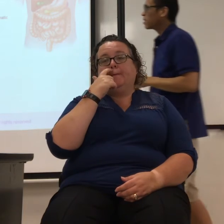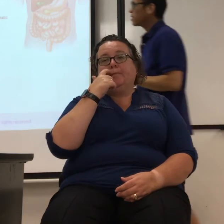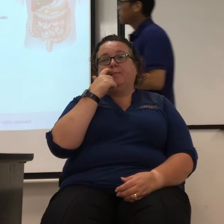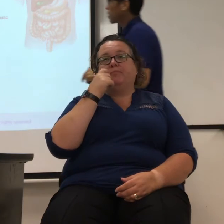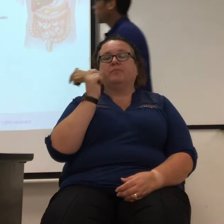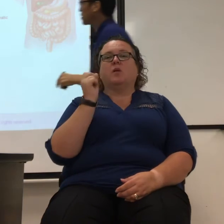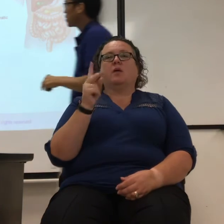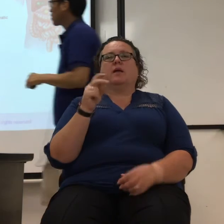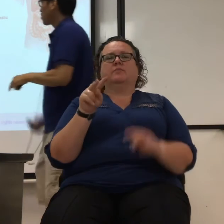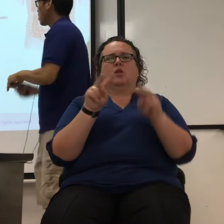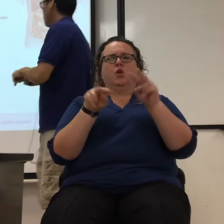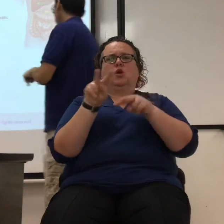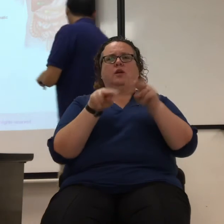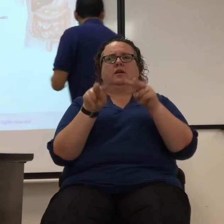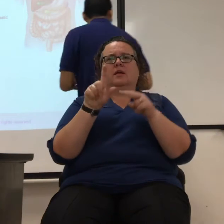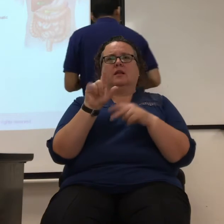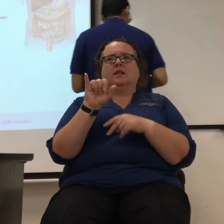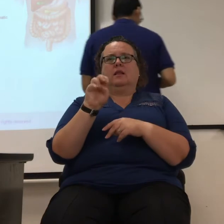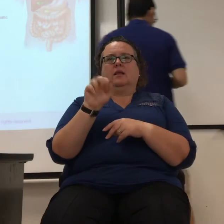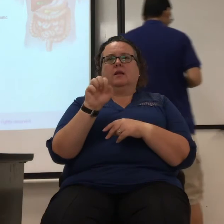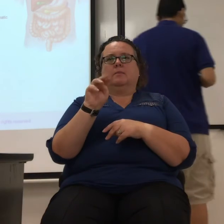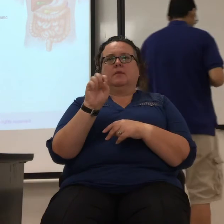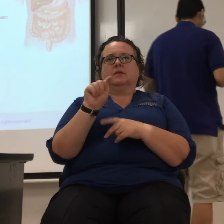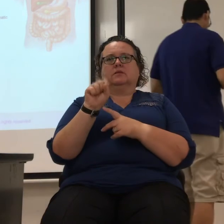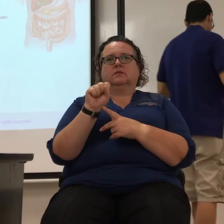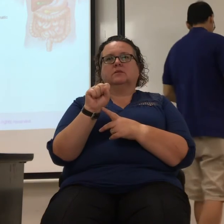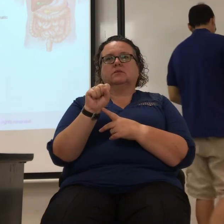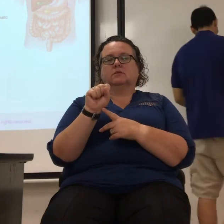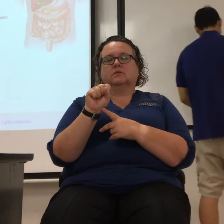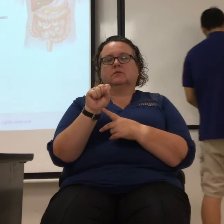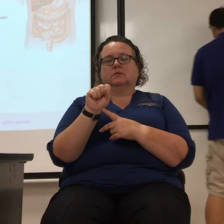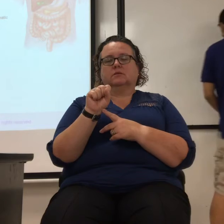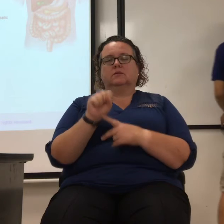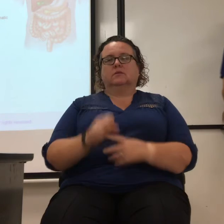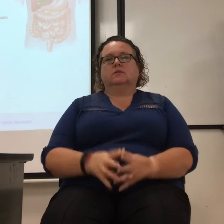Okay, let's look at these ligaments here. Oh, let me just